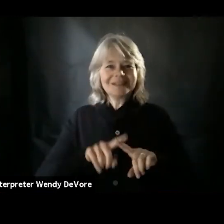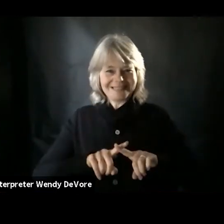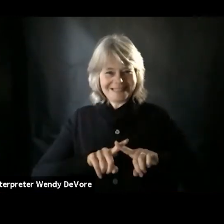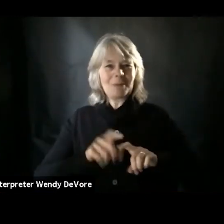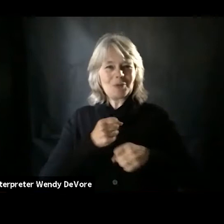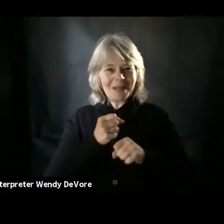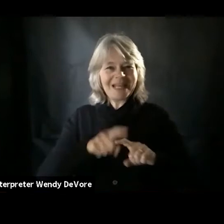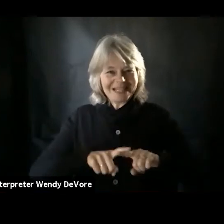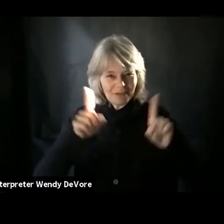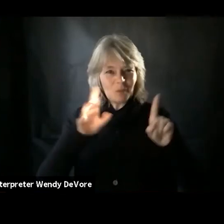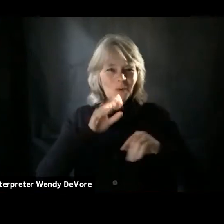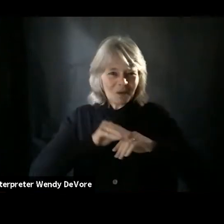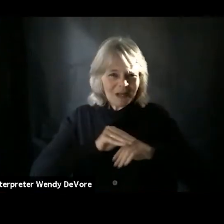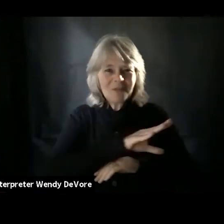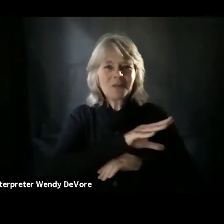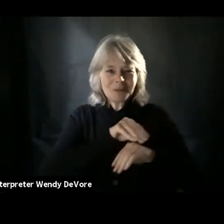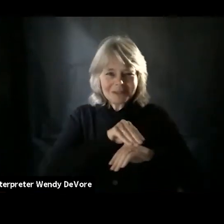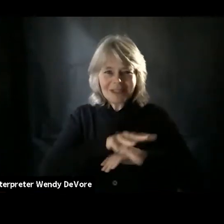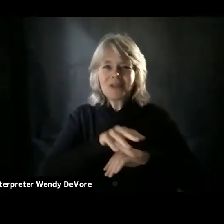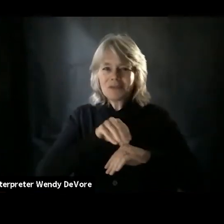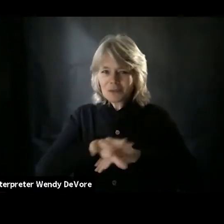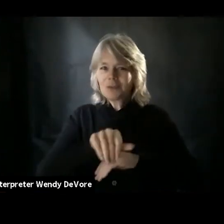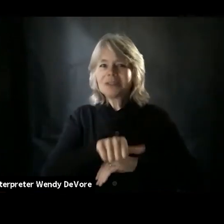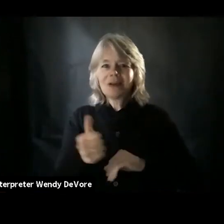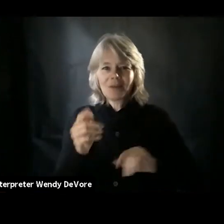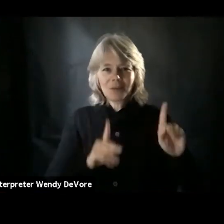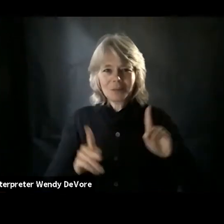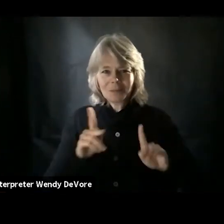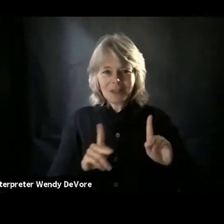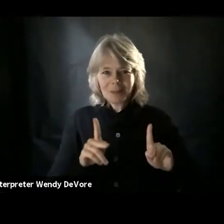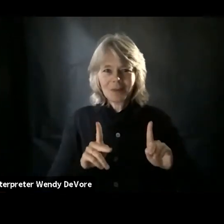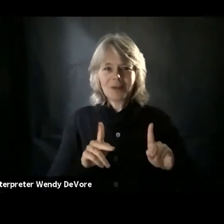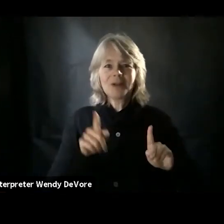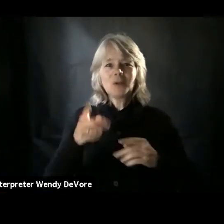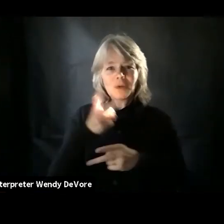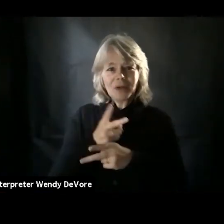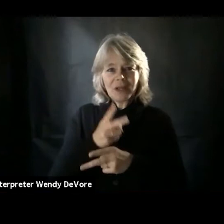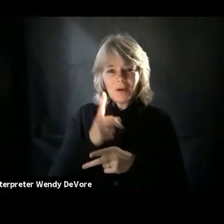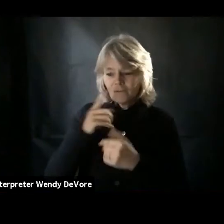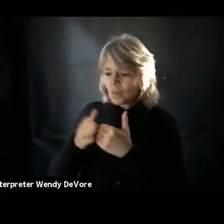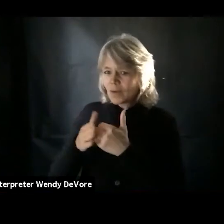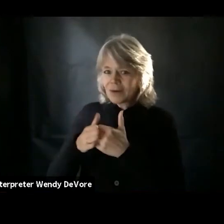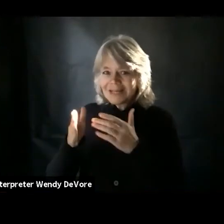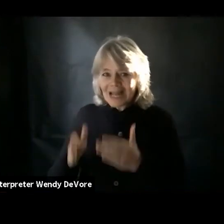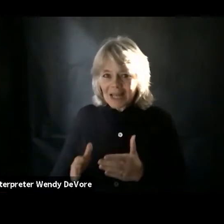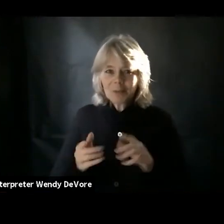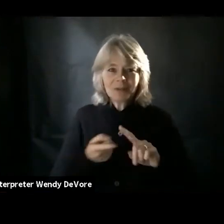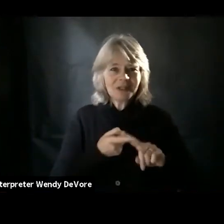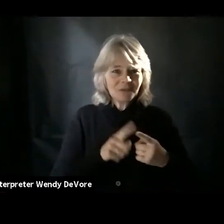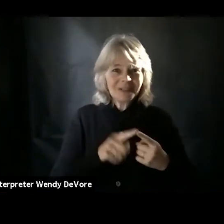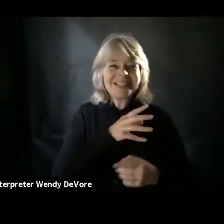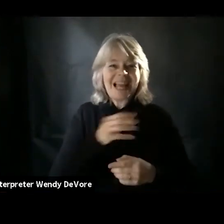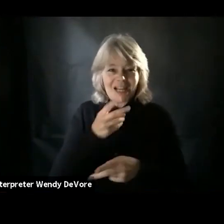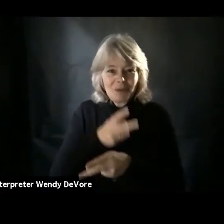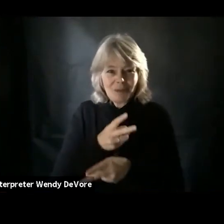Your actions to care for your neighbors and to care for yourself, those actions